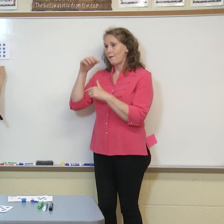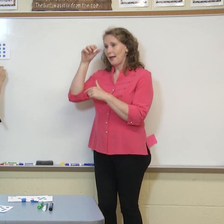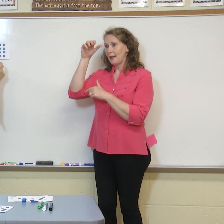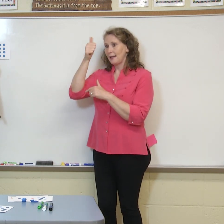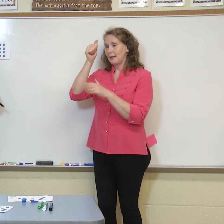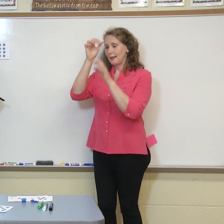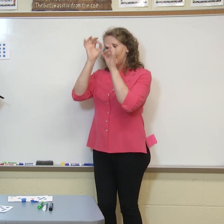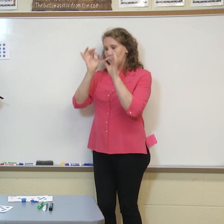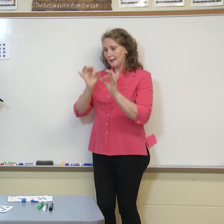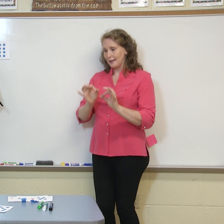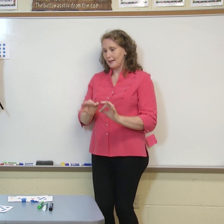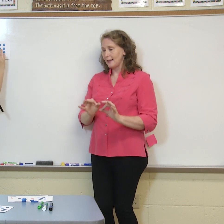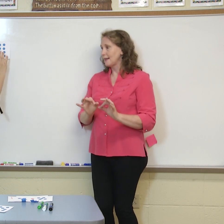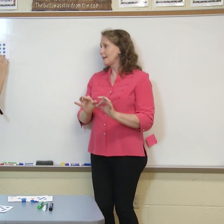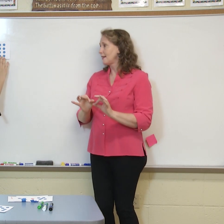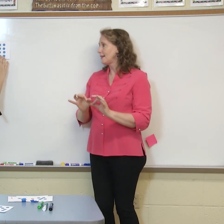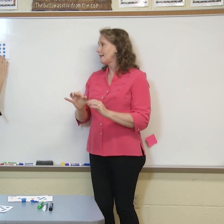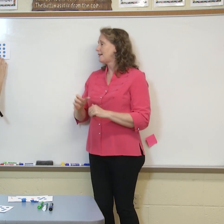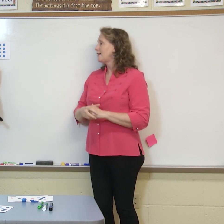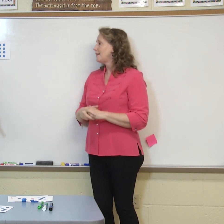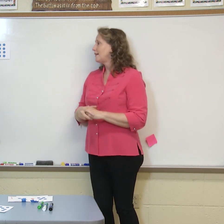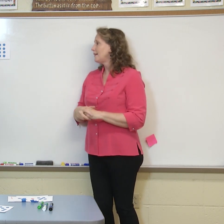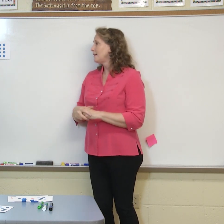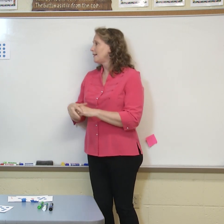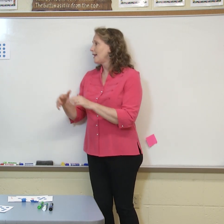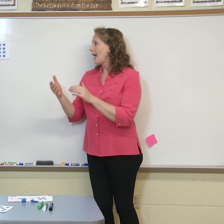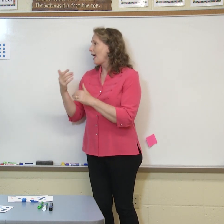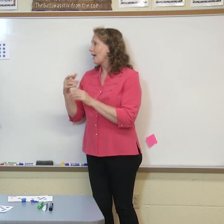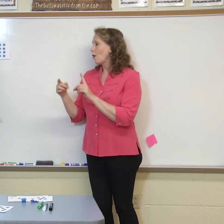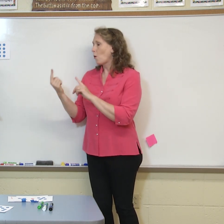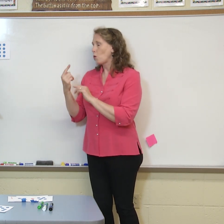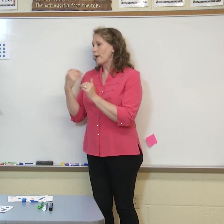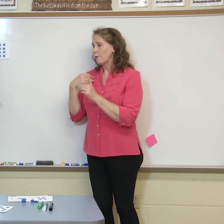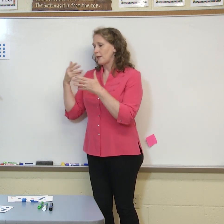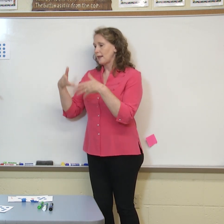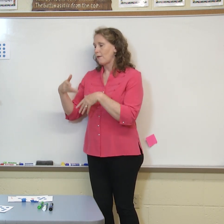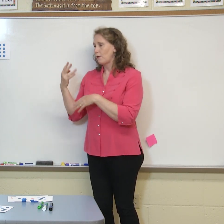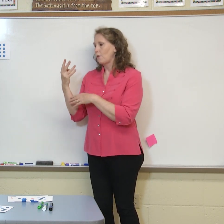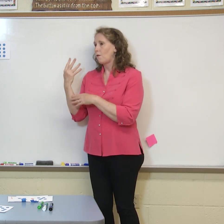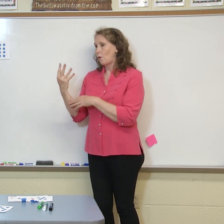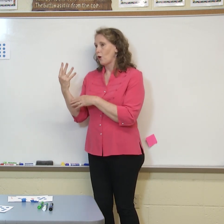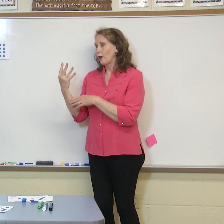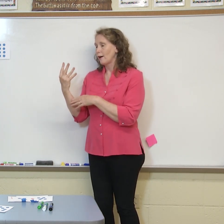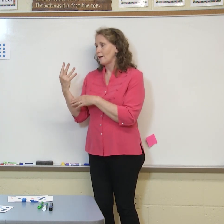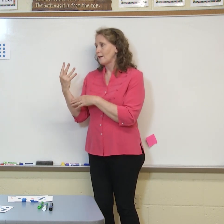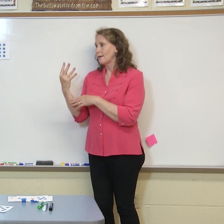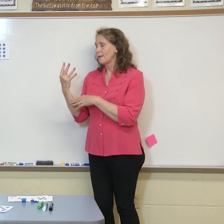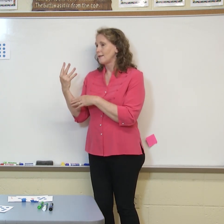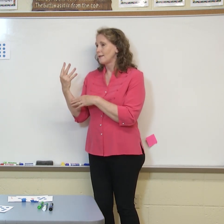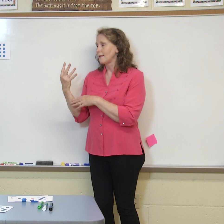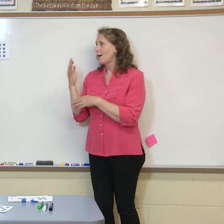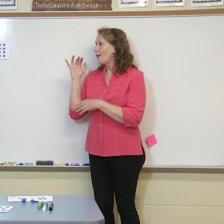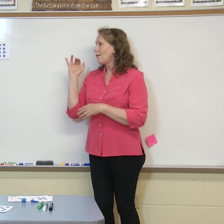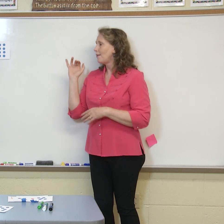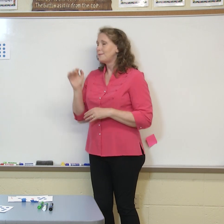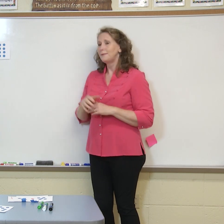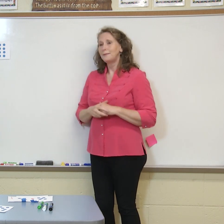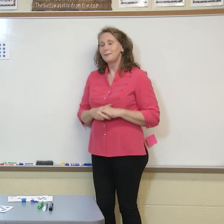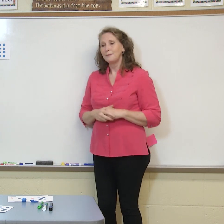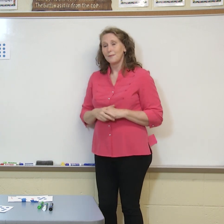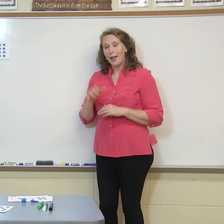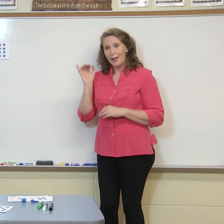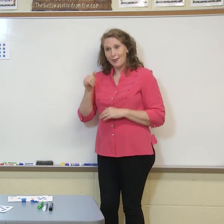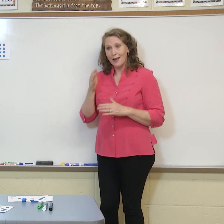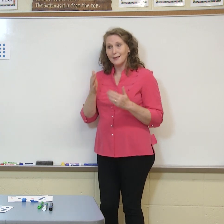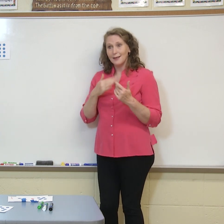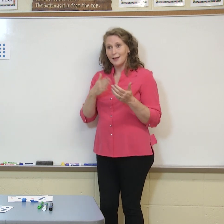10 in our mind's eye over here, and we would only be left with 4 on this side.